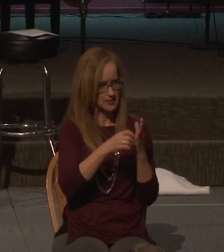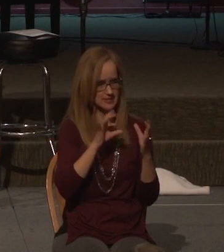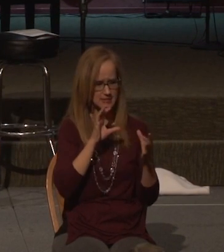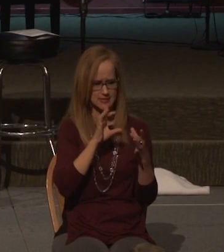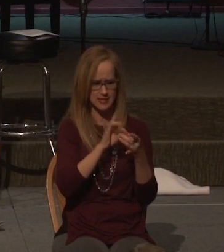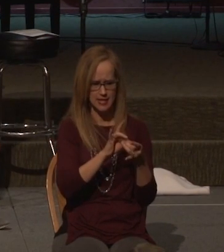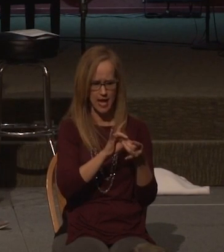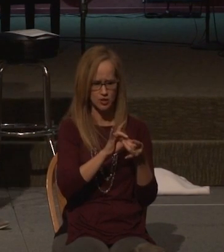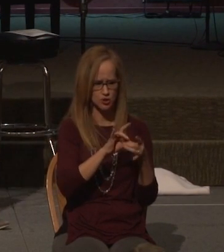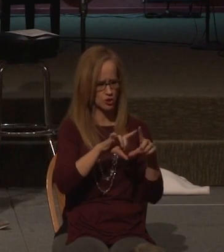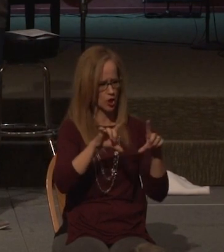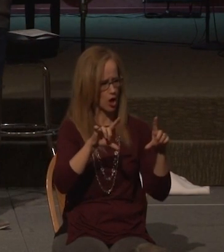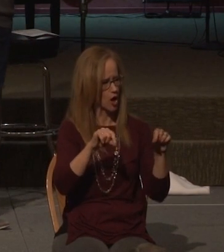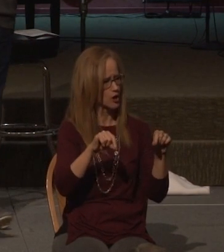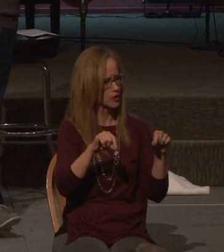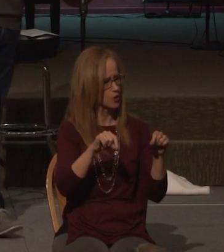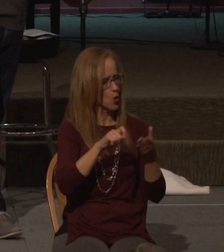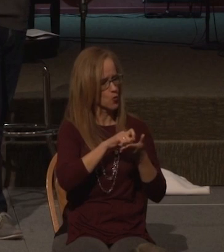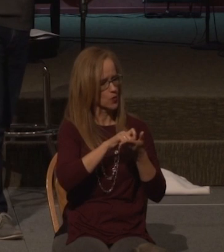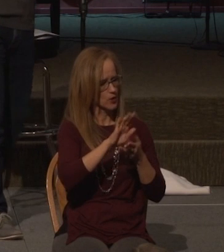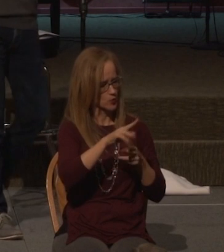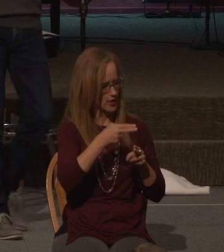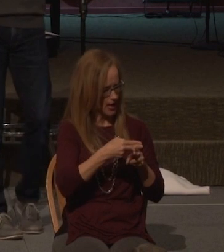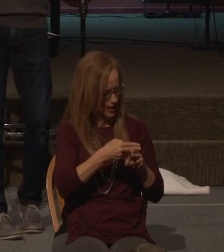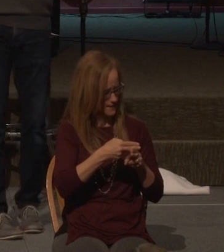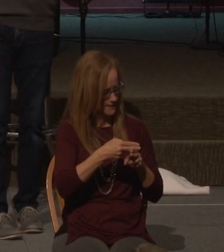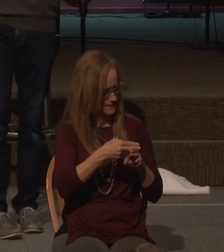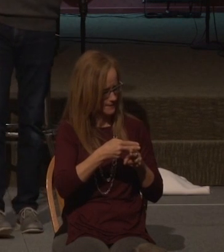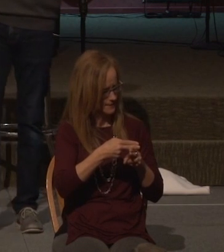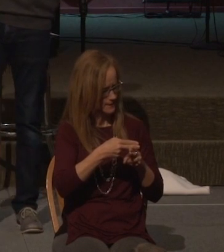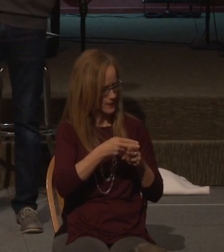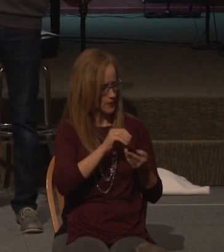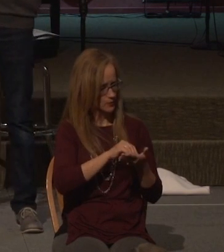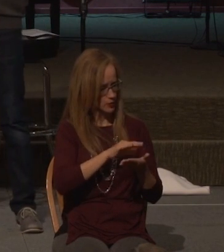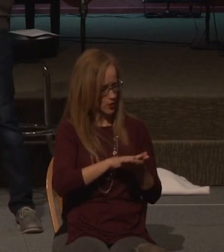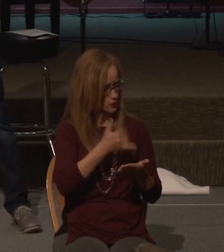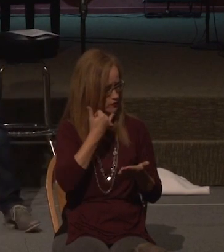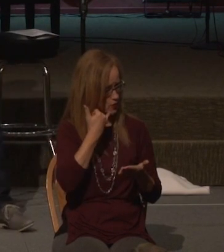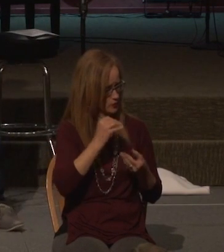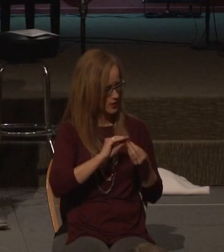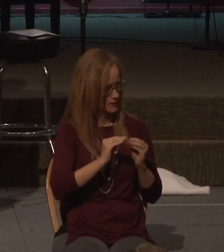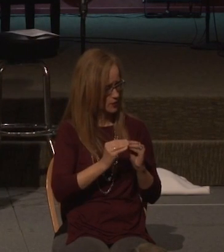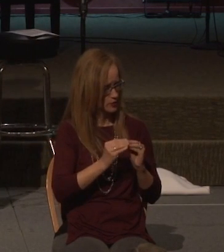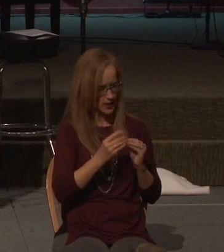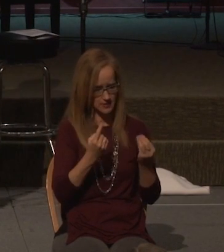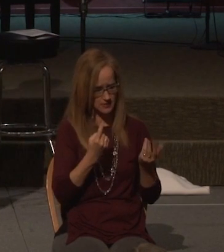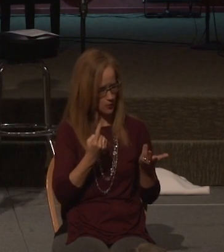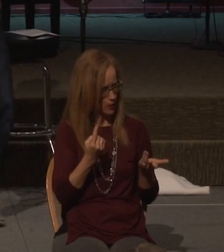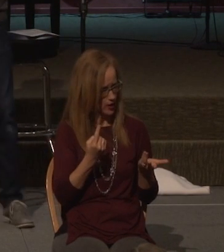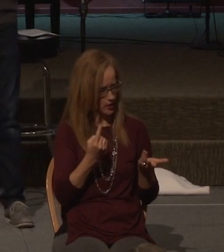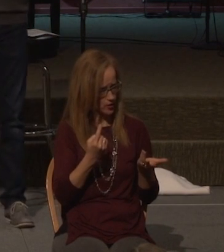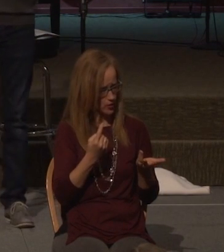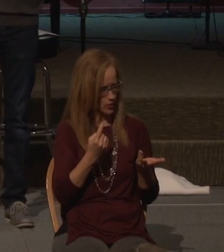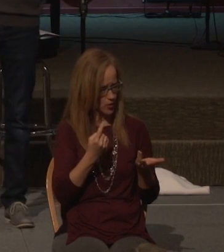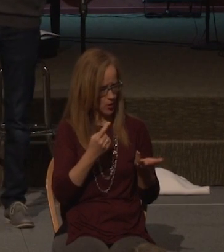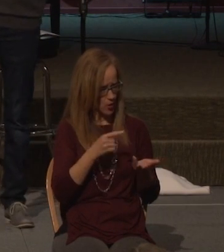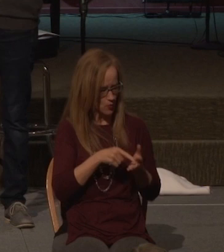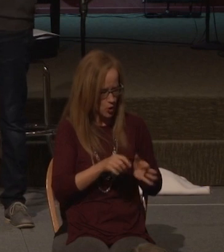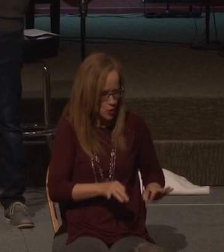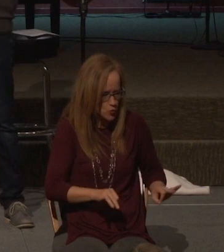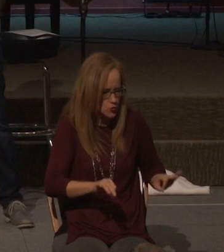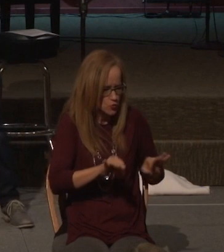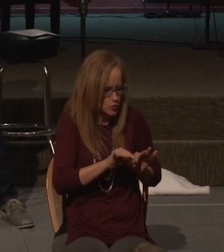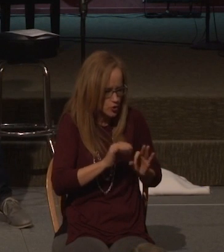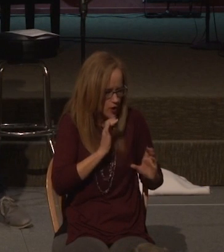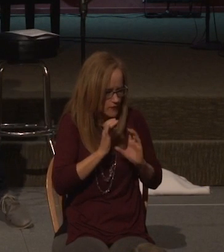card. I would ask that you would write your name, put your phone number down, and somewhere put crucial conversation,